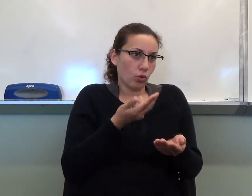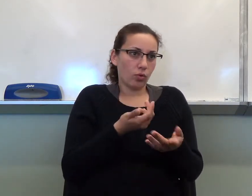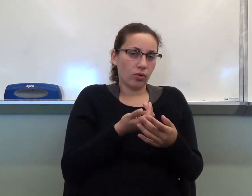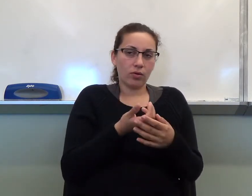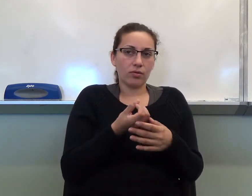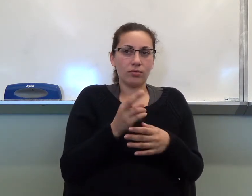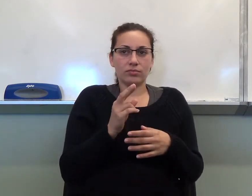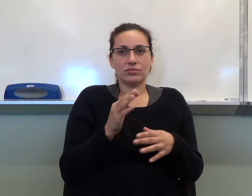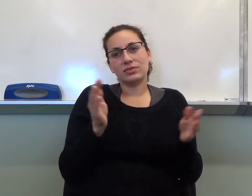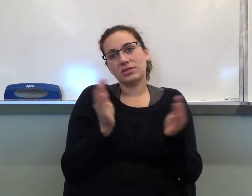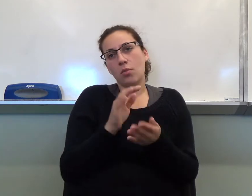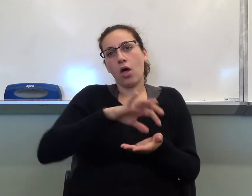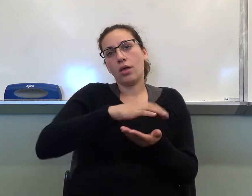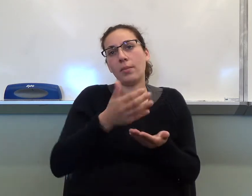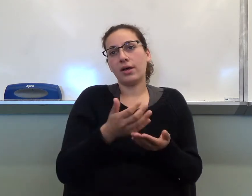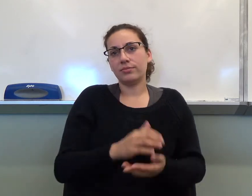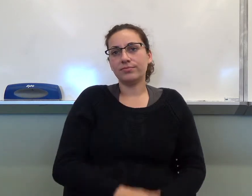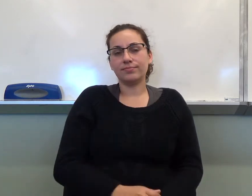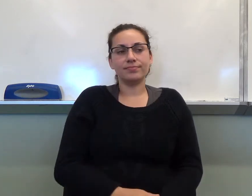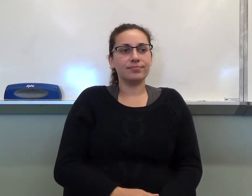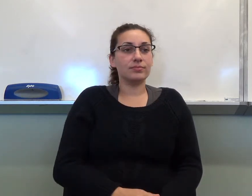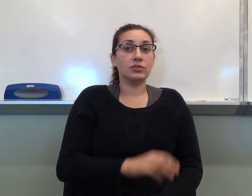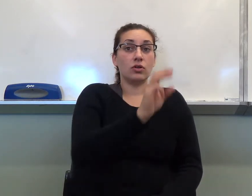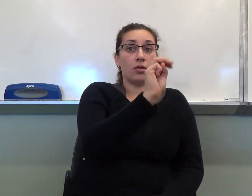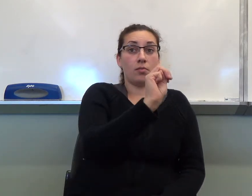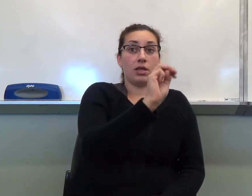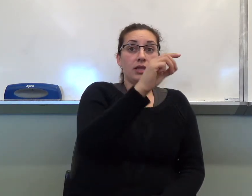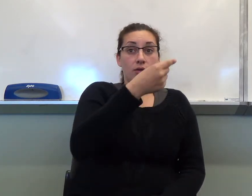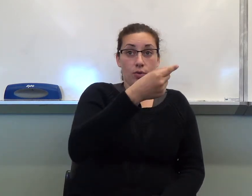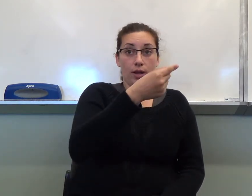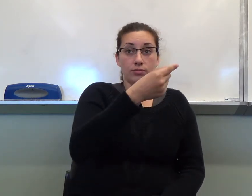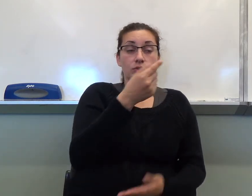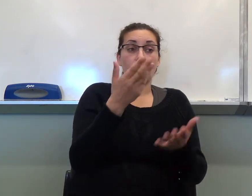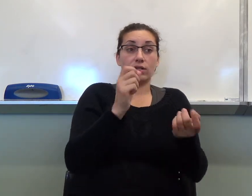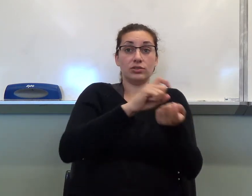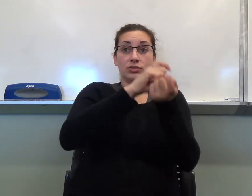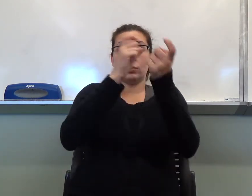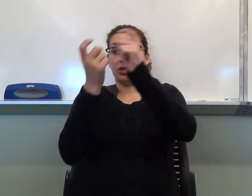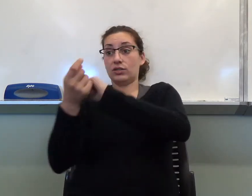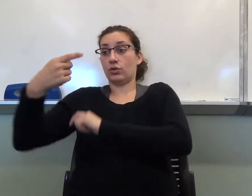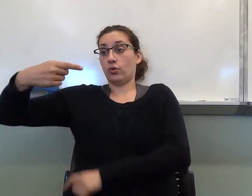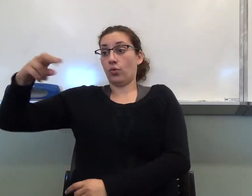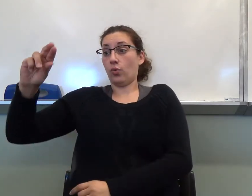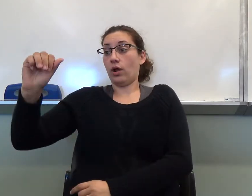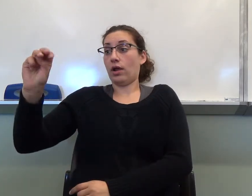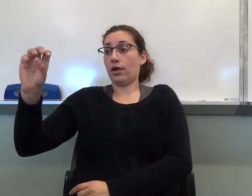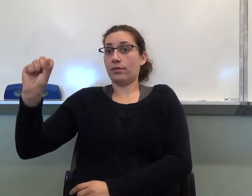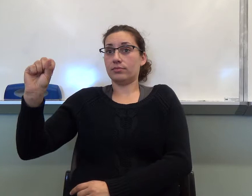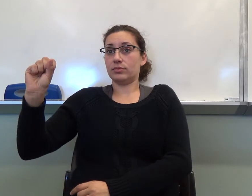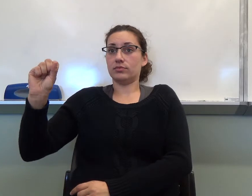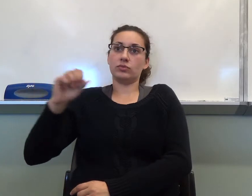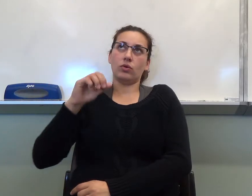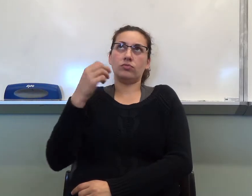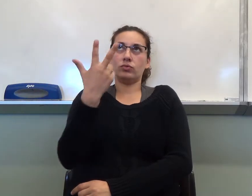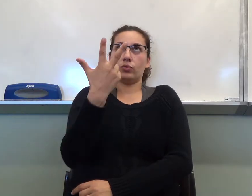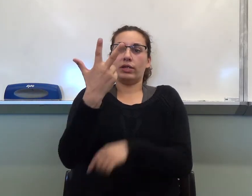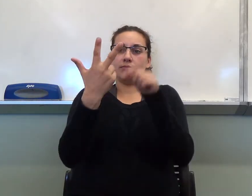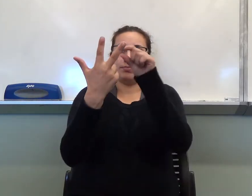right, we're at milligrams, which means we're back here. We want to go to grams, that's 3 to the left. So take this, go 3 to the